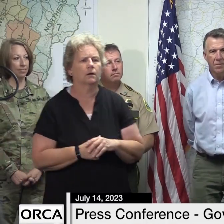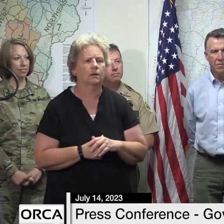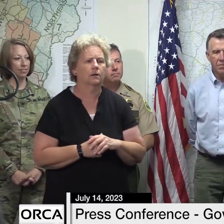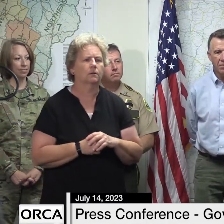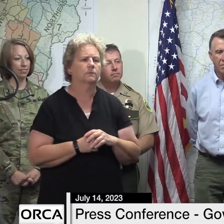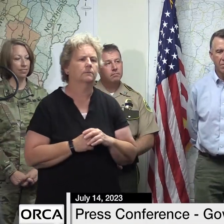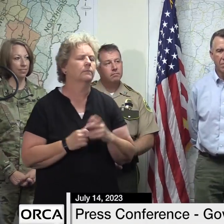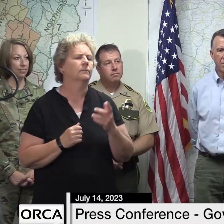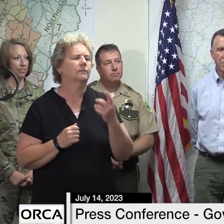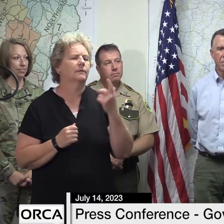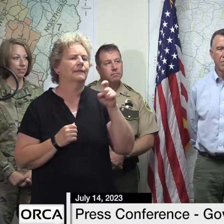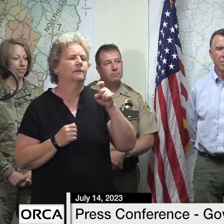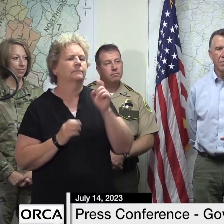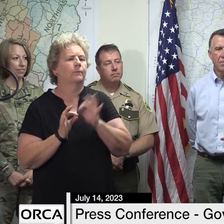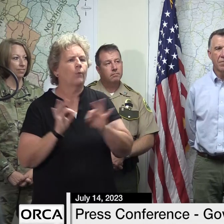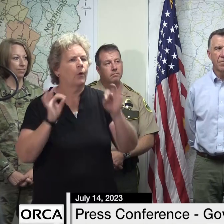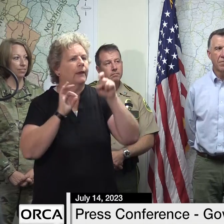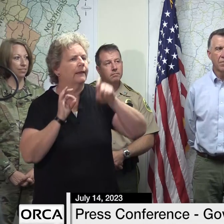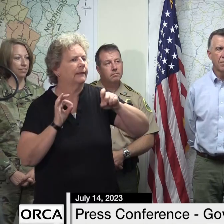needs. So that could be